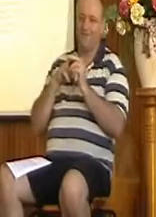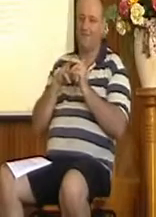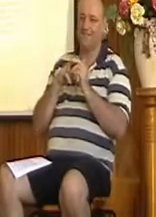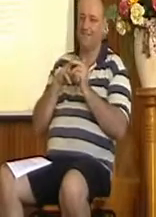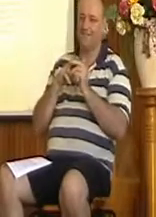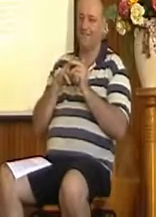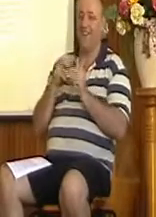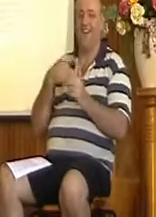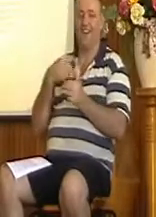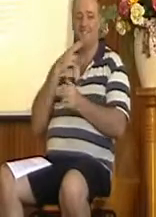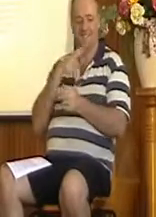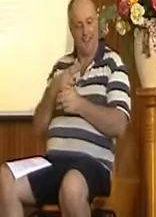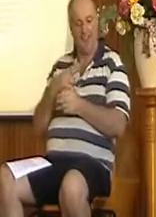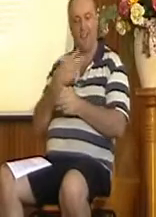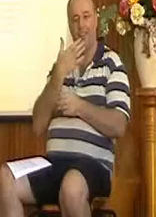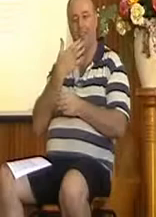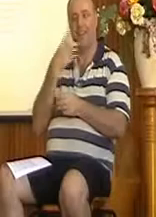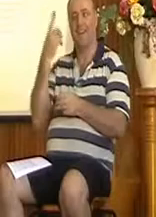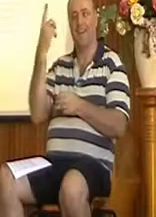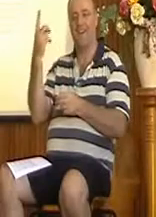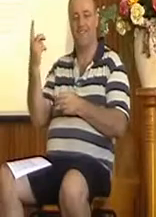Thank God for Jeff. Marvelous.